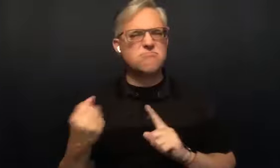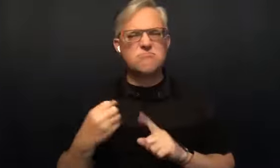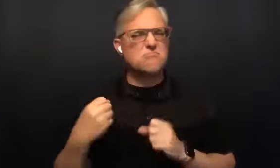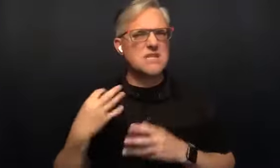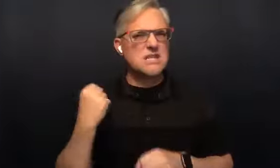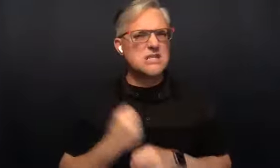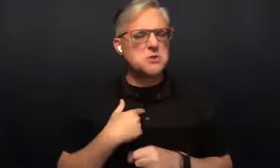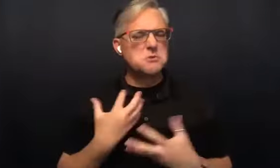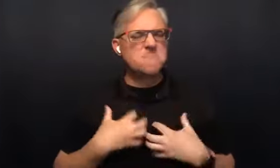ever did to me.